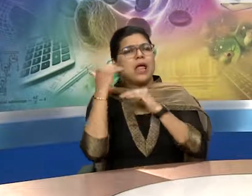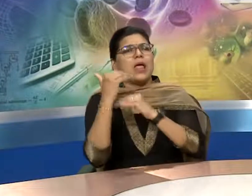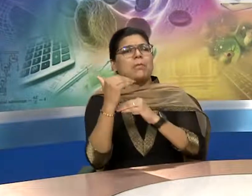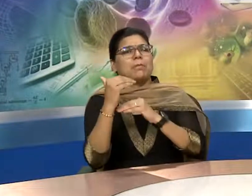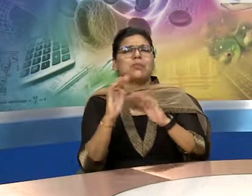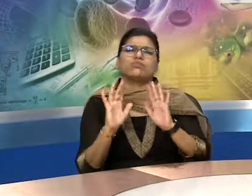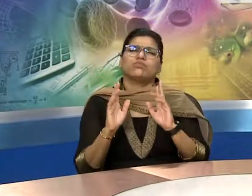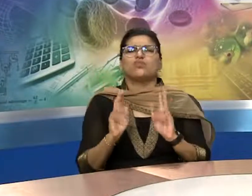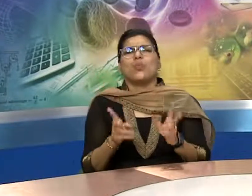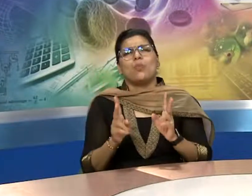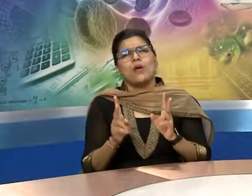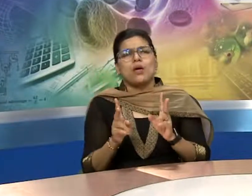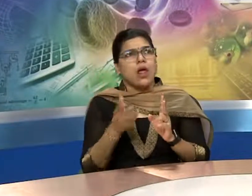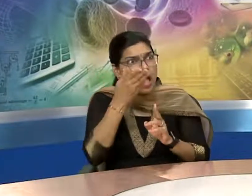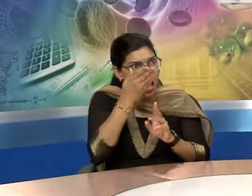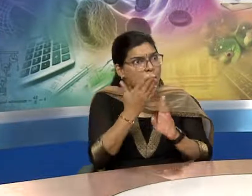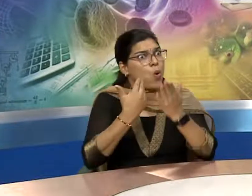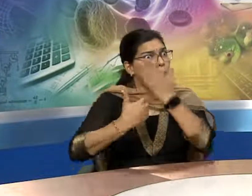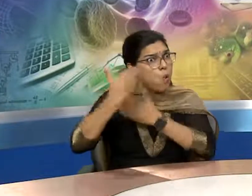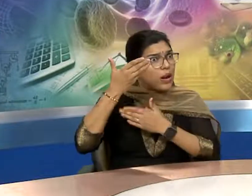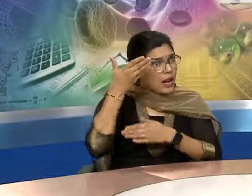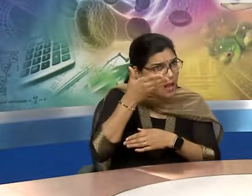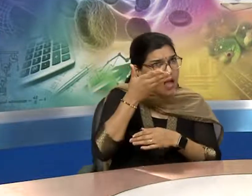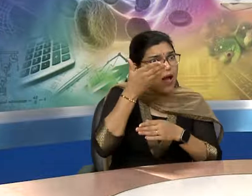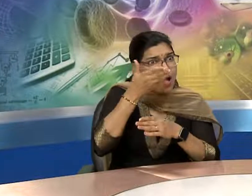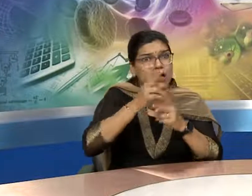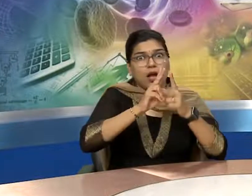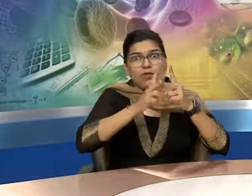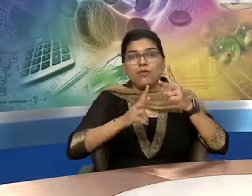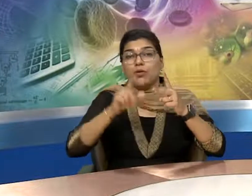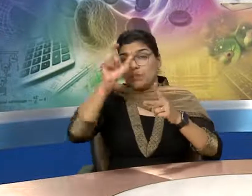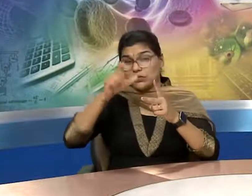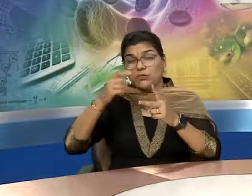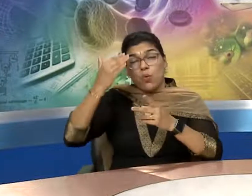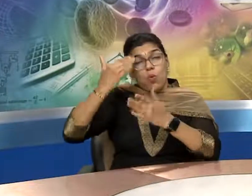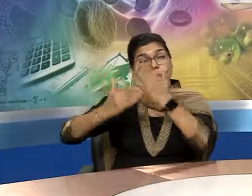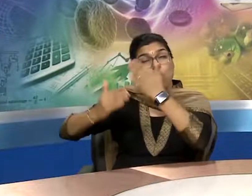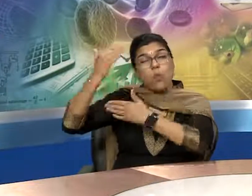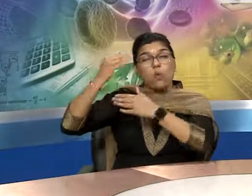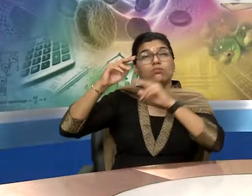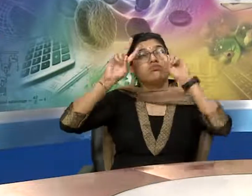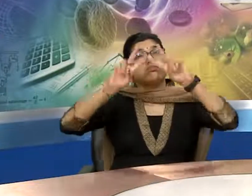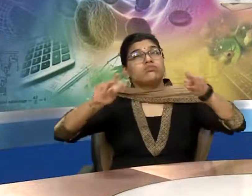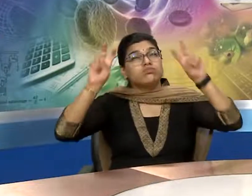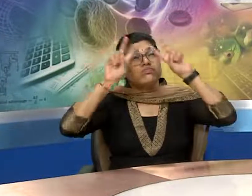preserved. It is kept as a cultural heritage of humanity.